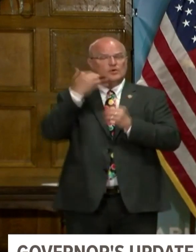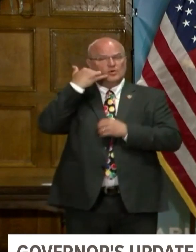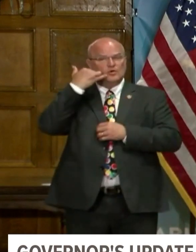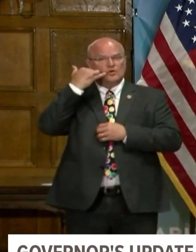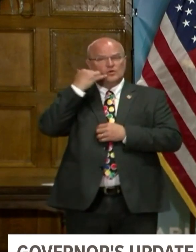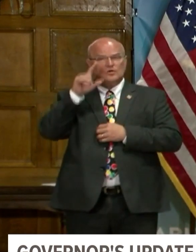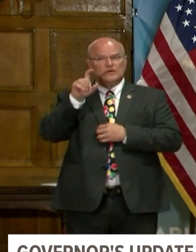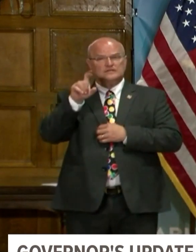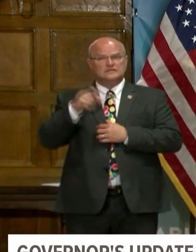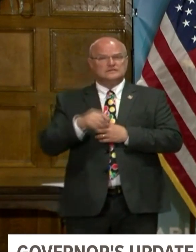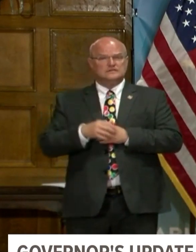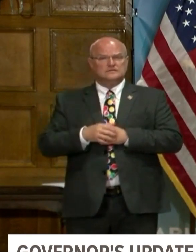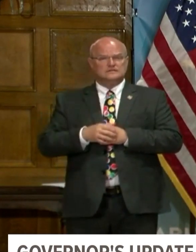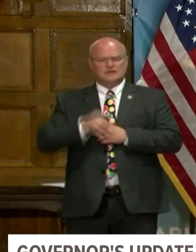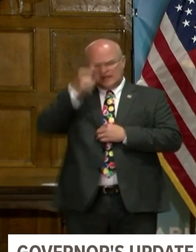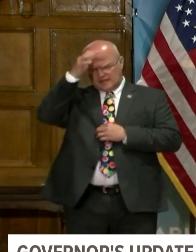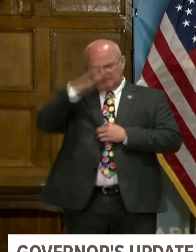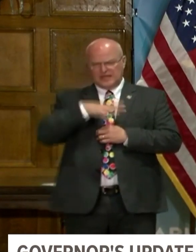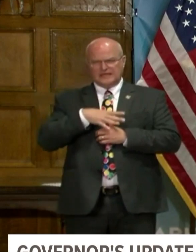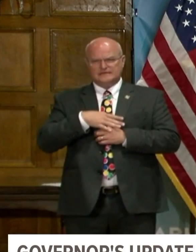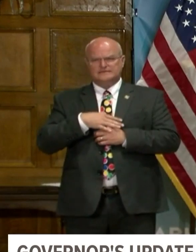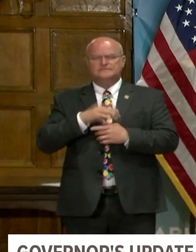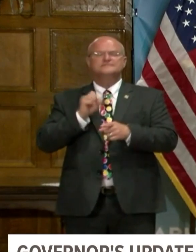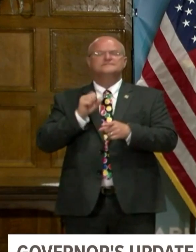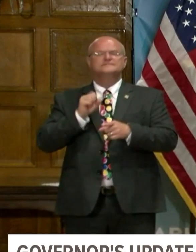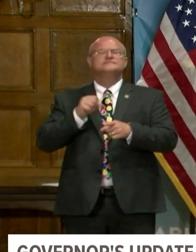question remotely? Oh, there was a gentleman, actually. Yes,